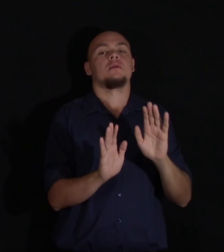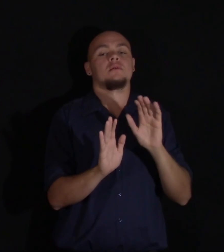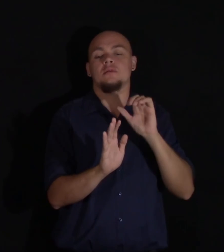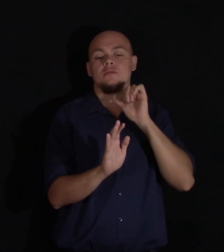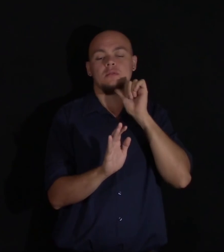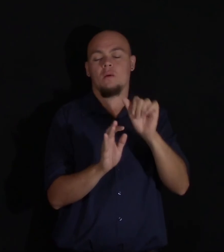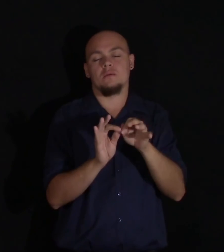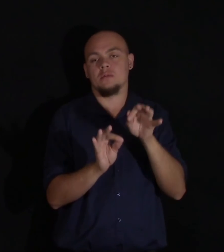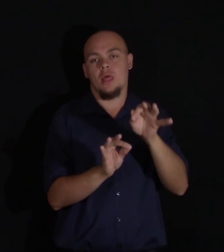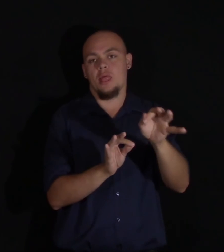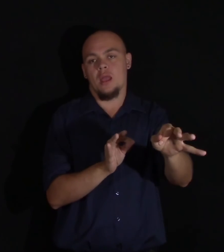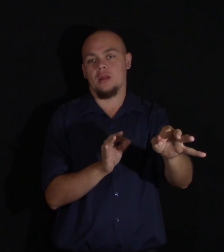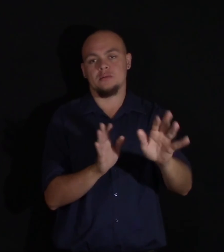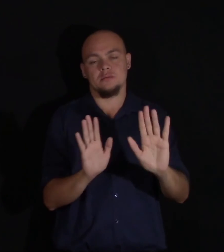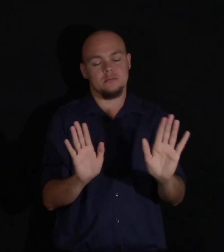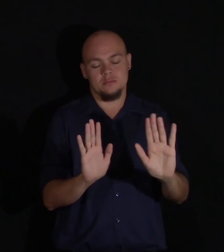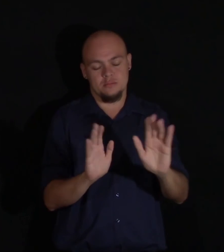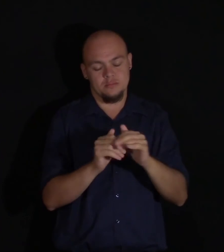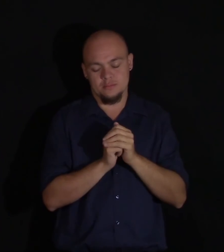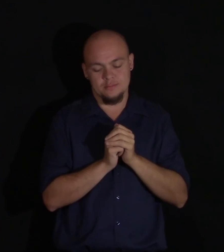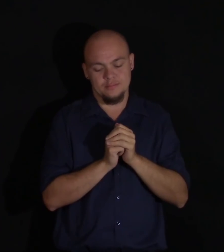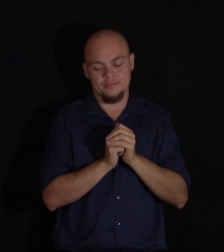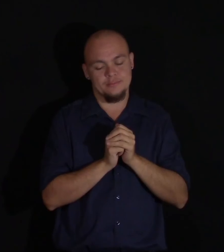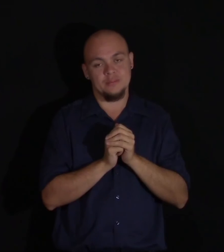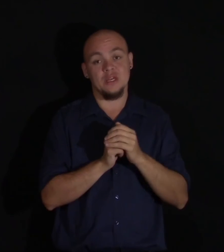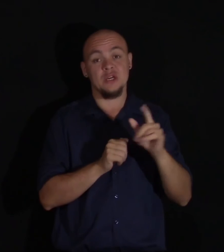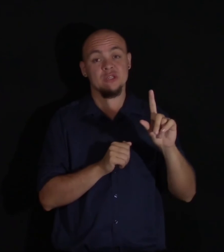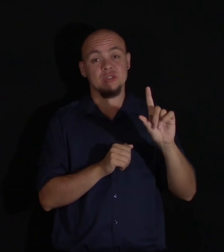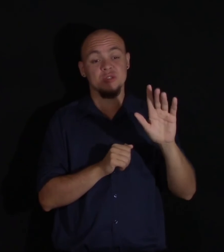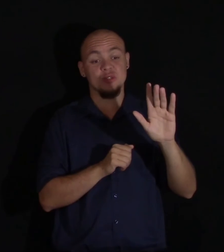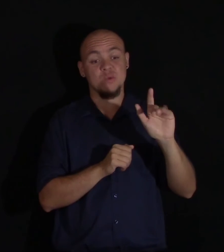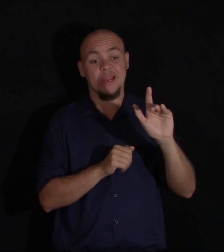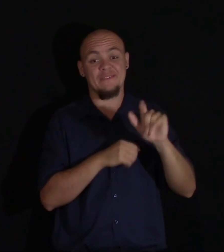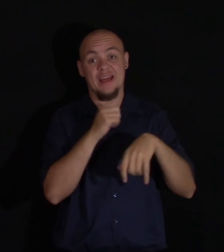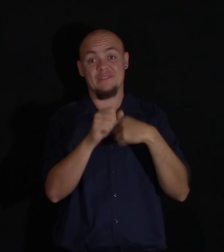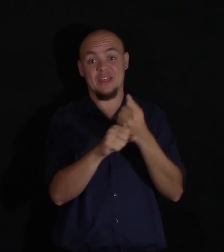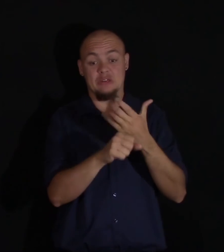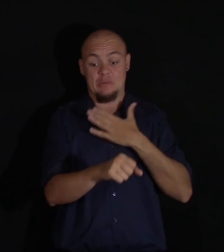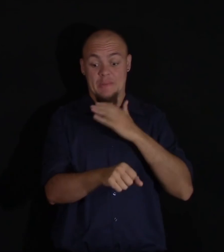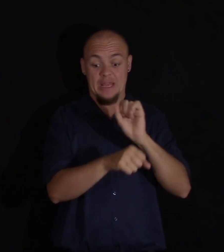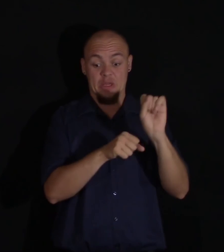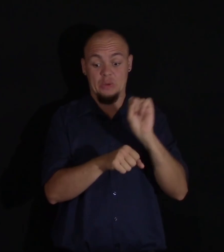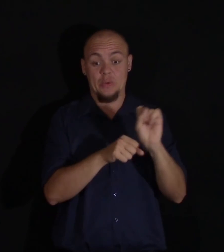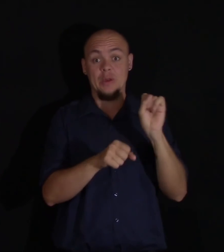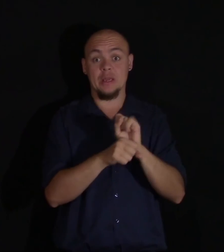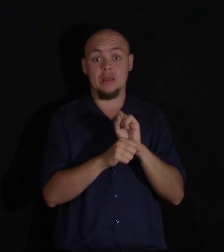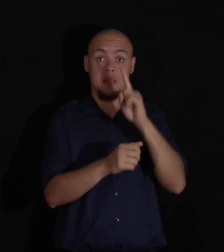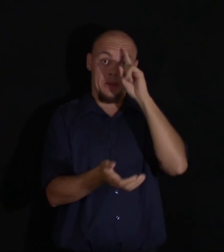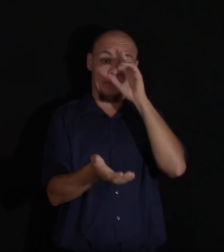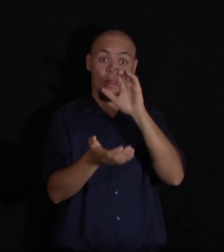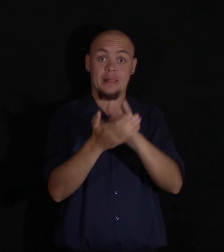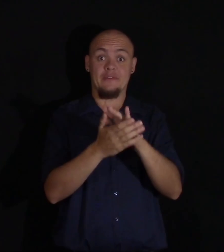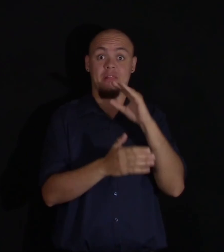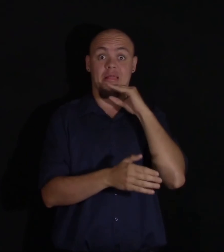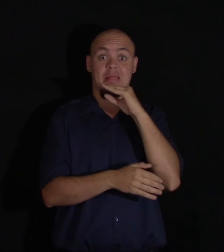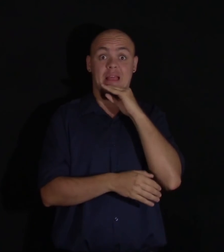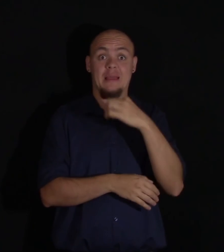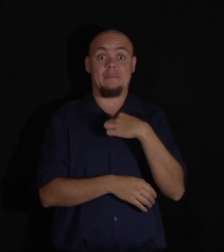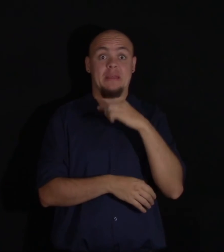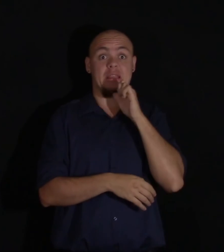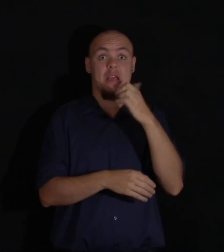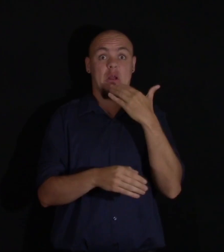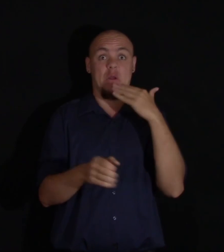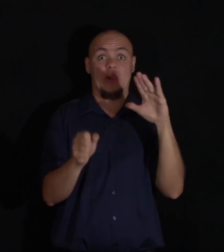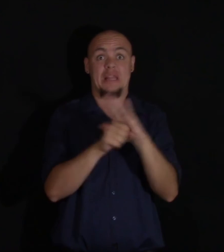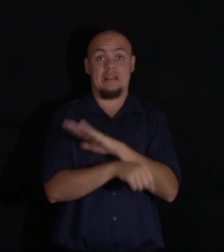not delay. I wasted 25 years of my career believing the lie that I wasn't good enough.